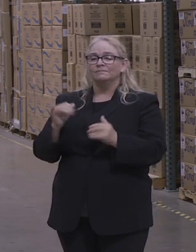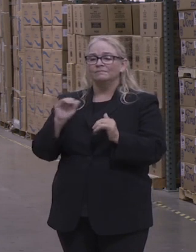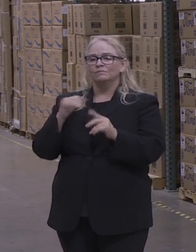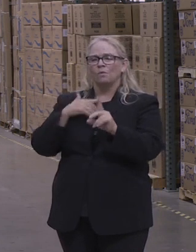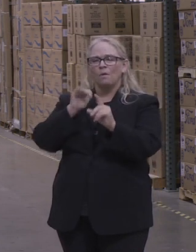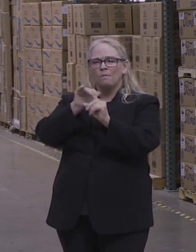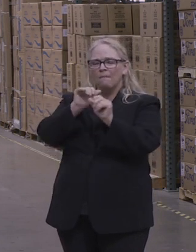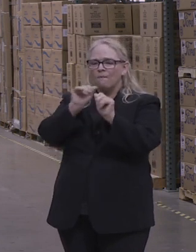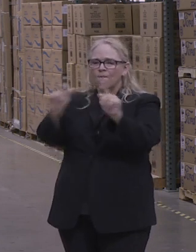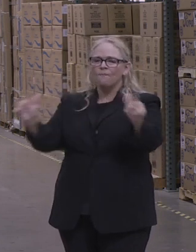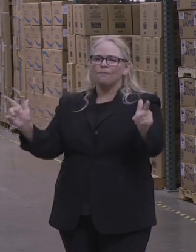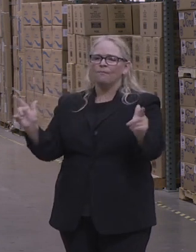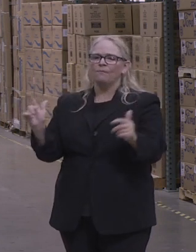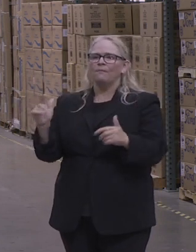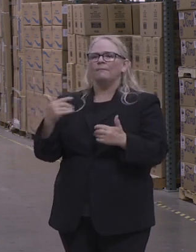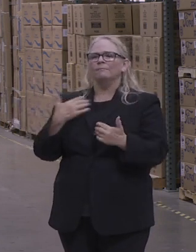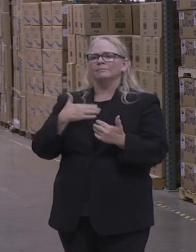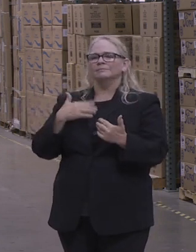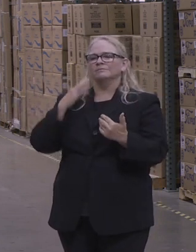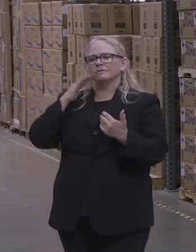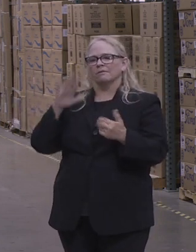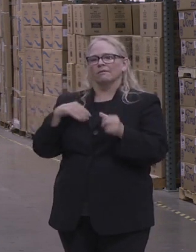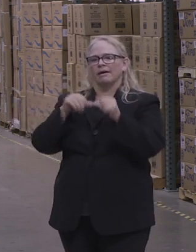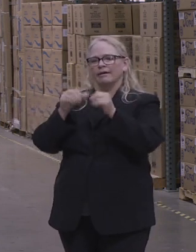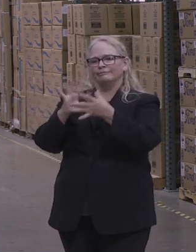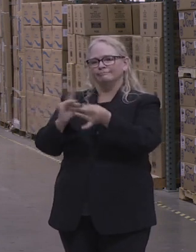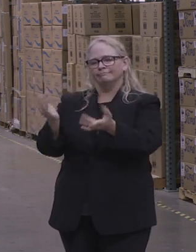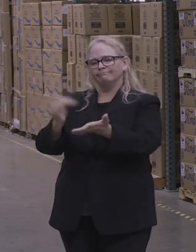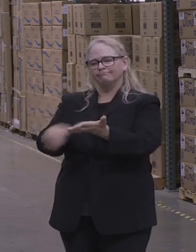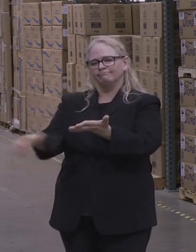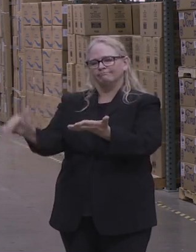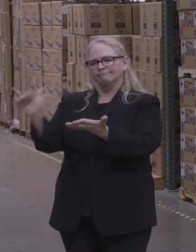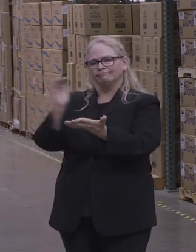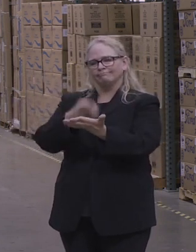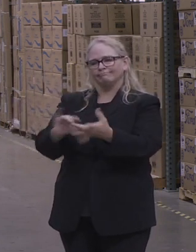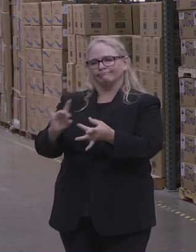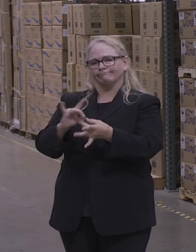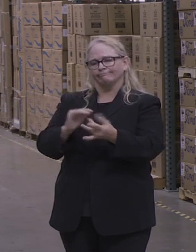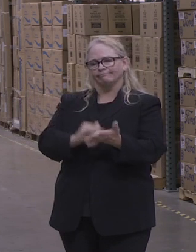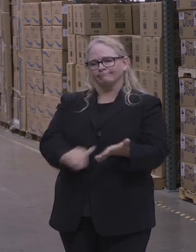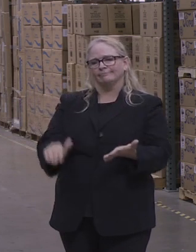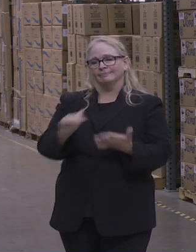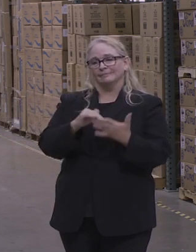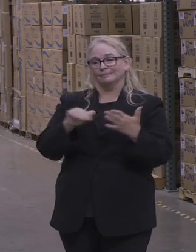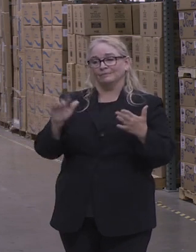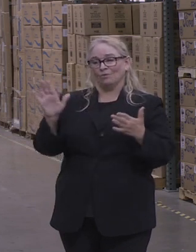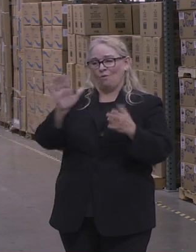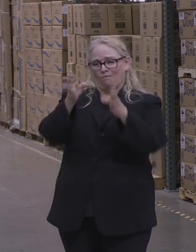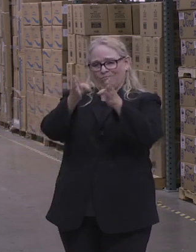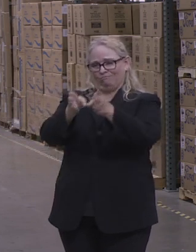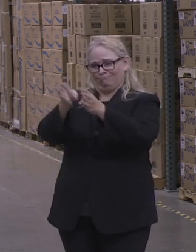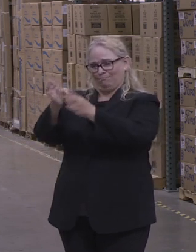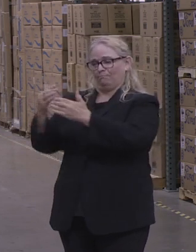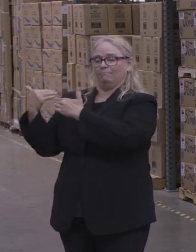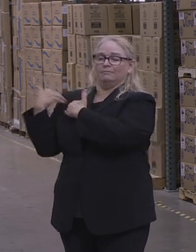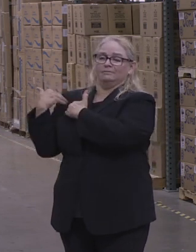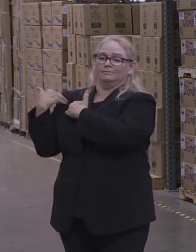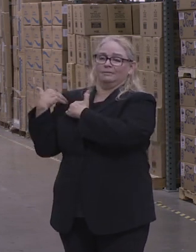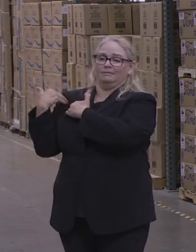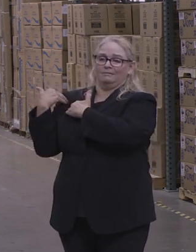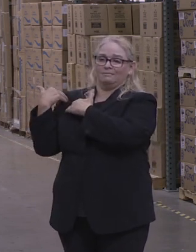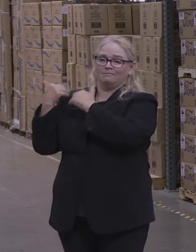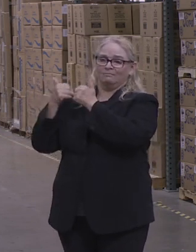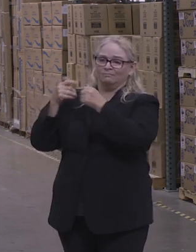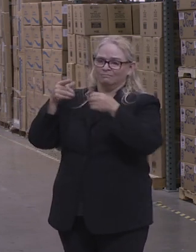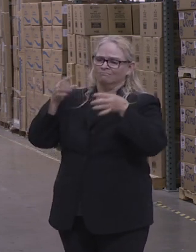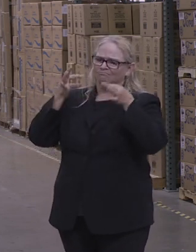I do on a consistent basis, the power and potency of your individual actions. Sum total of those actions will determine the fate